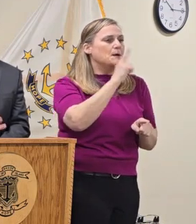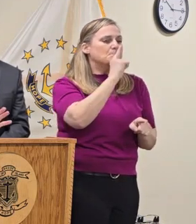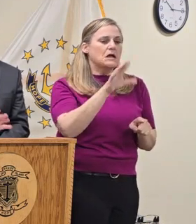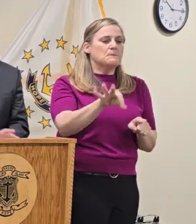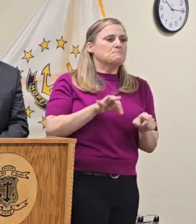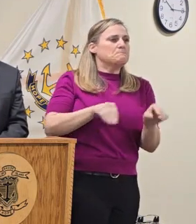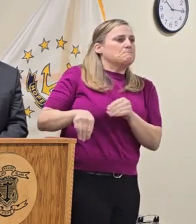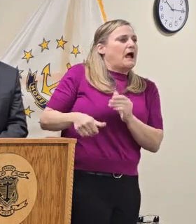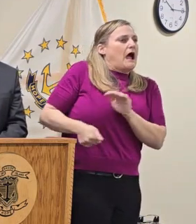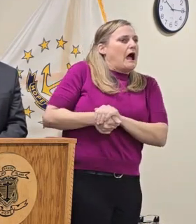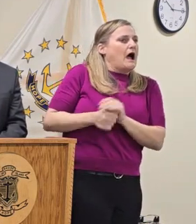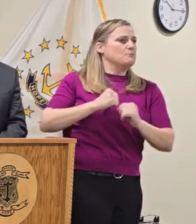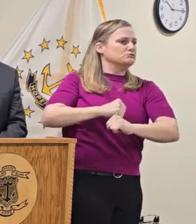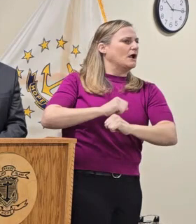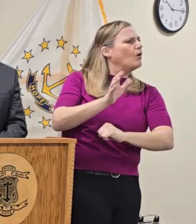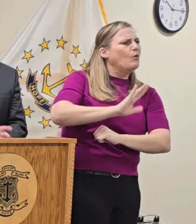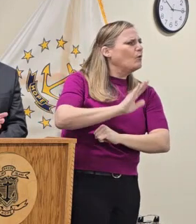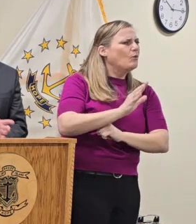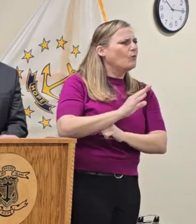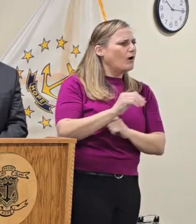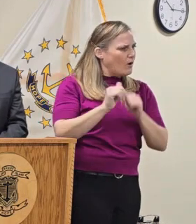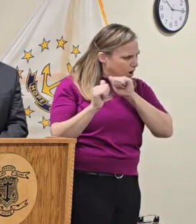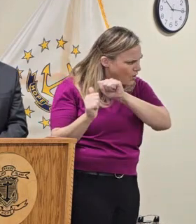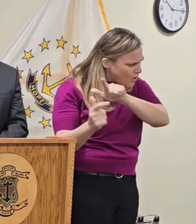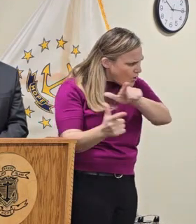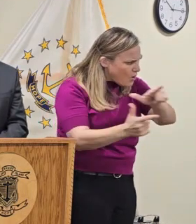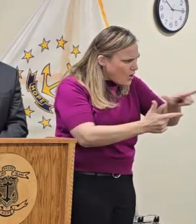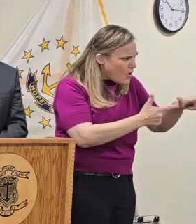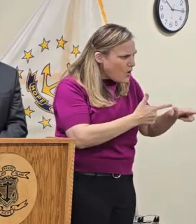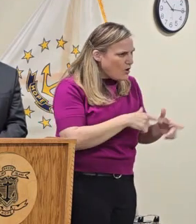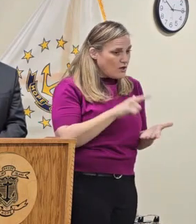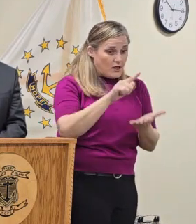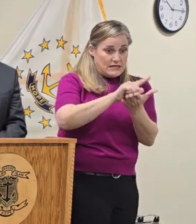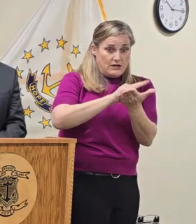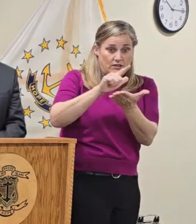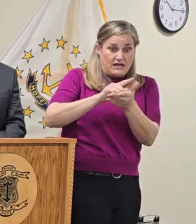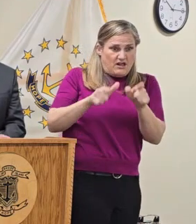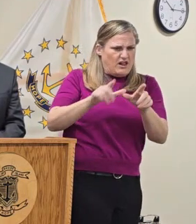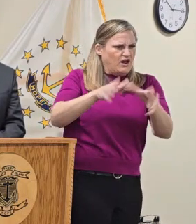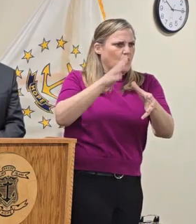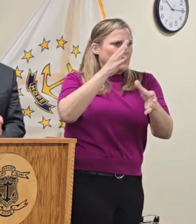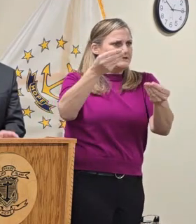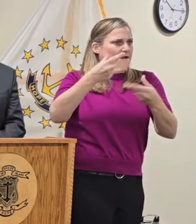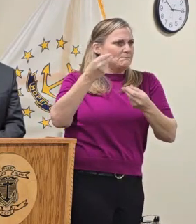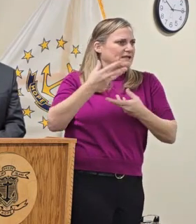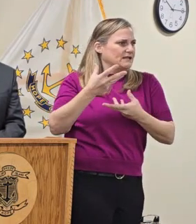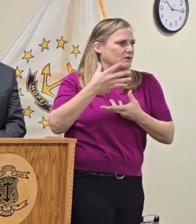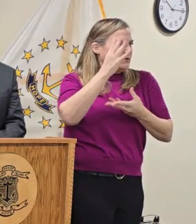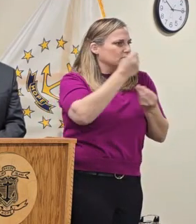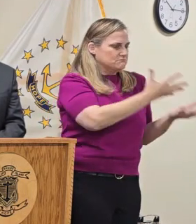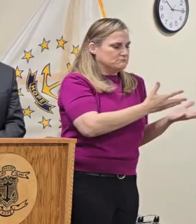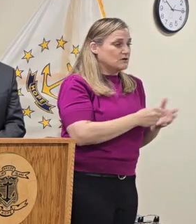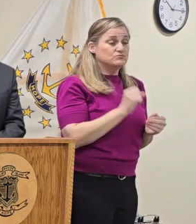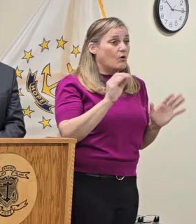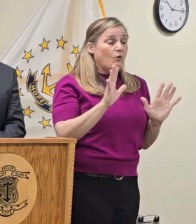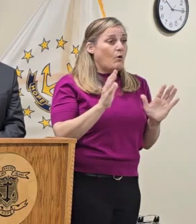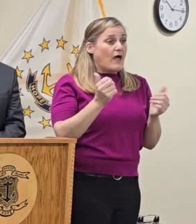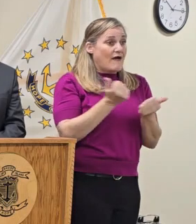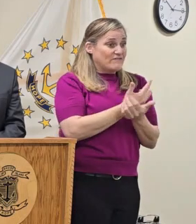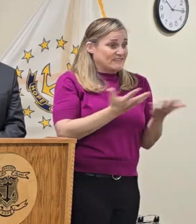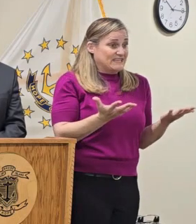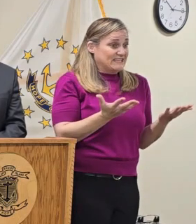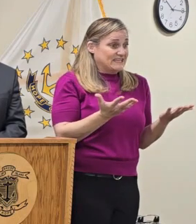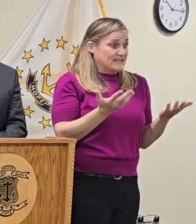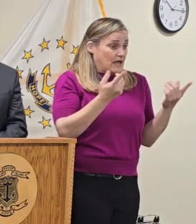So we'll see where that is. But at this point in time, I really can't make a comment specific to your question. My question was, outside of the